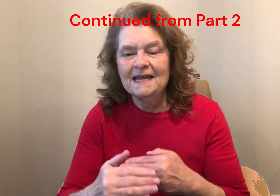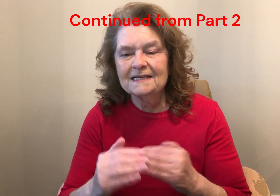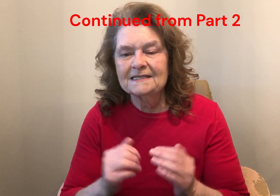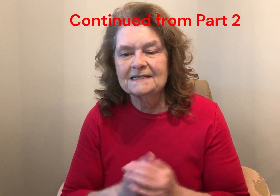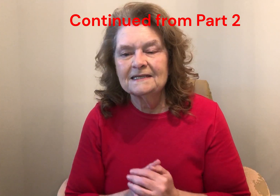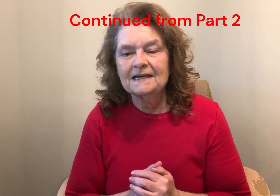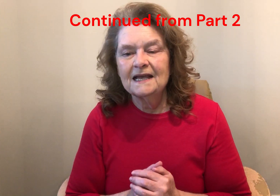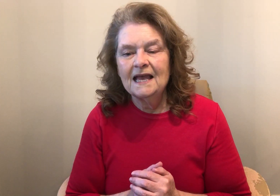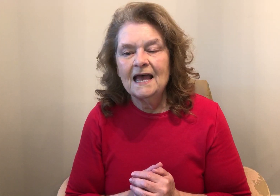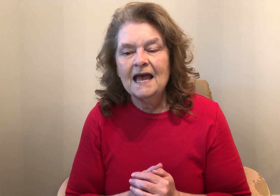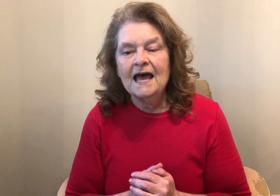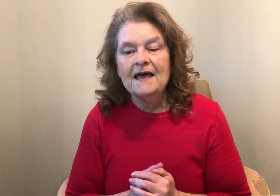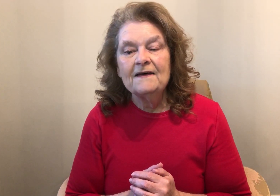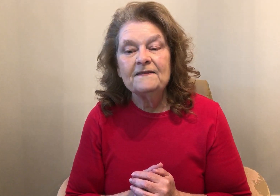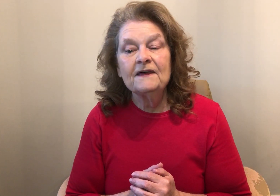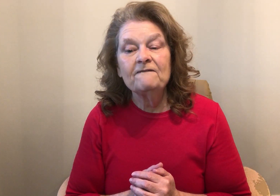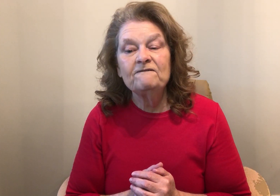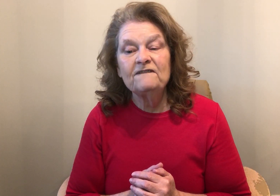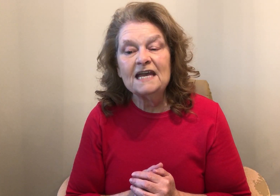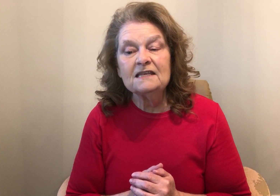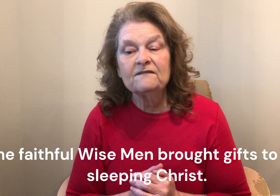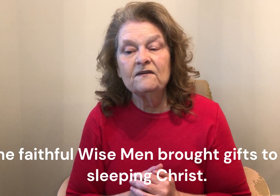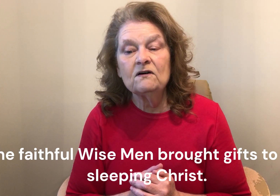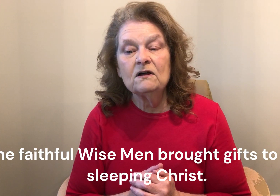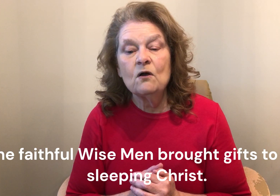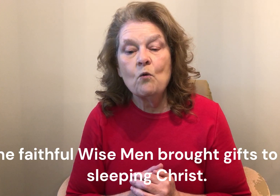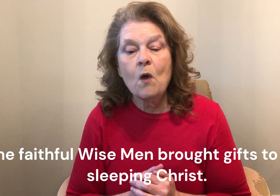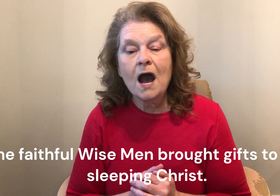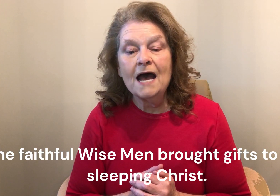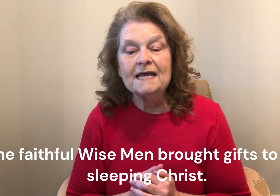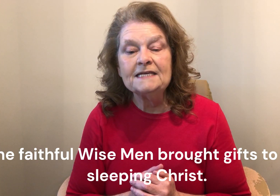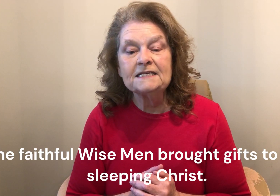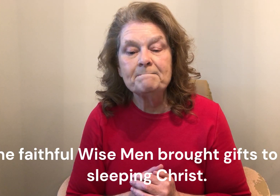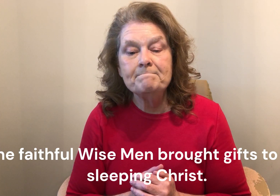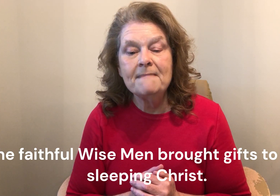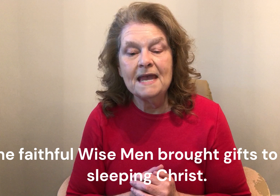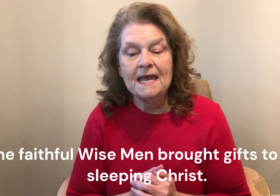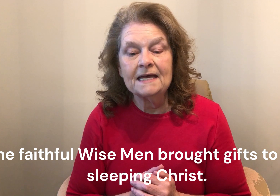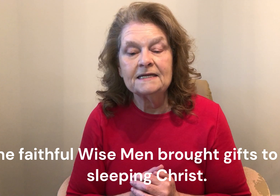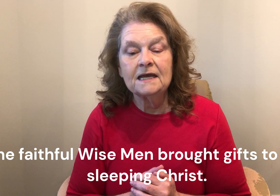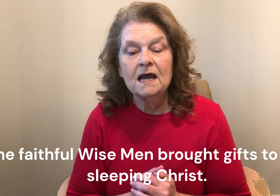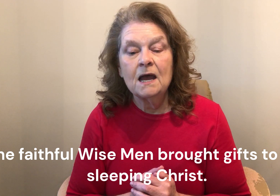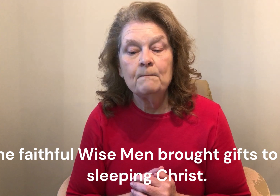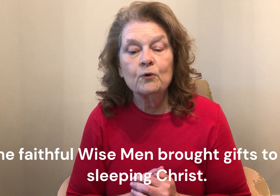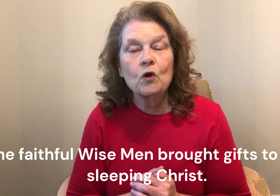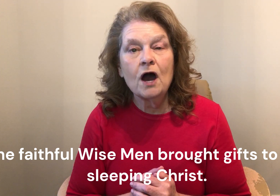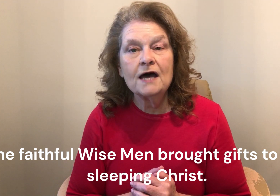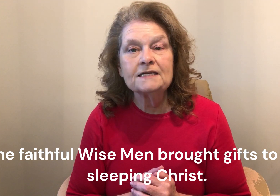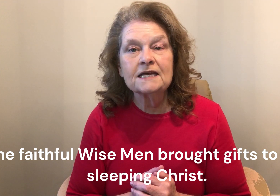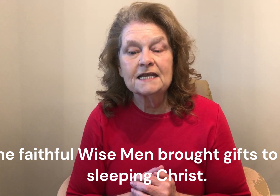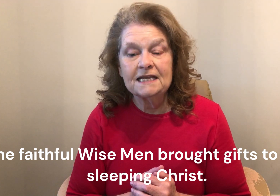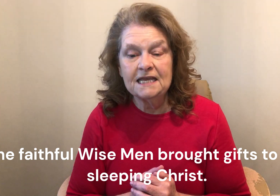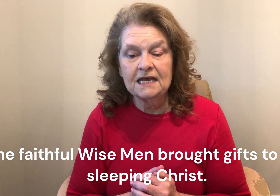Next. The faithful wise men brought